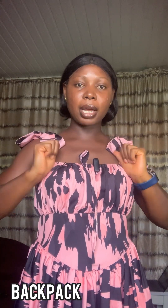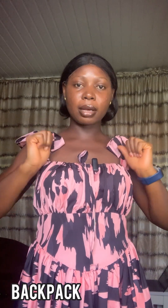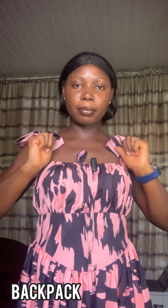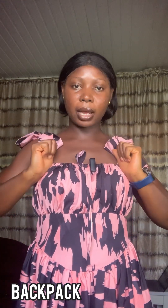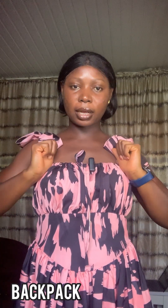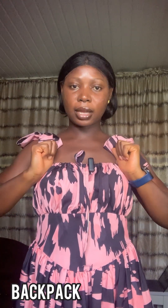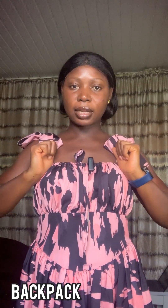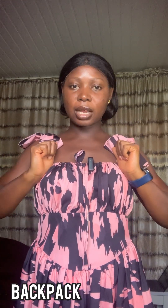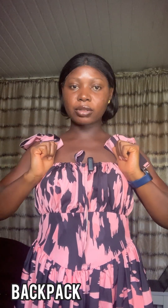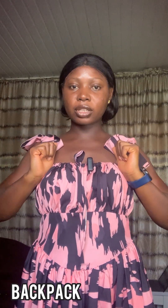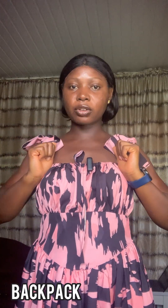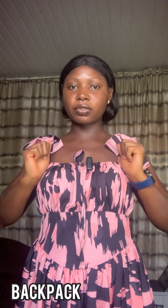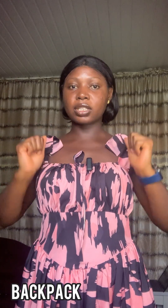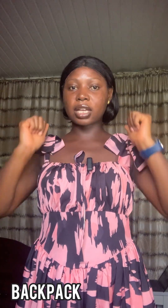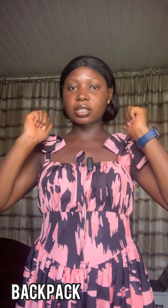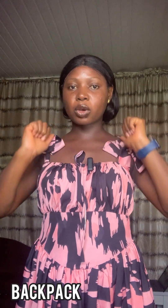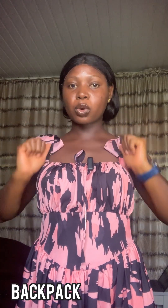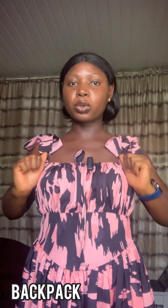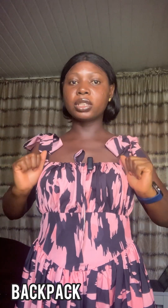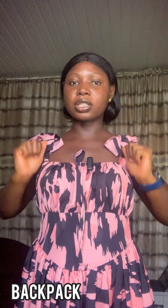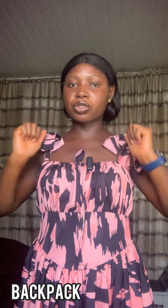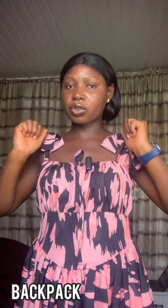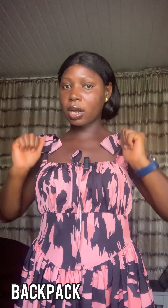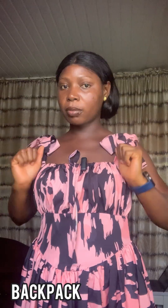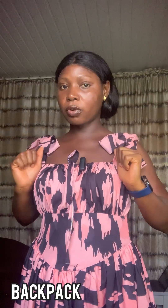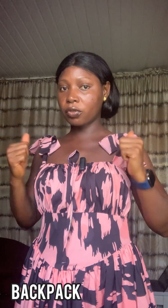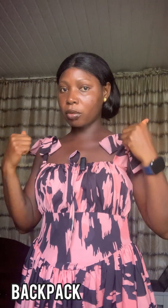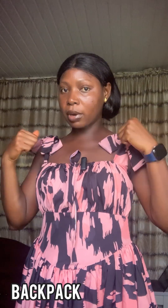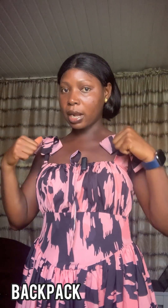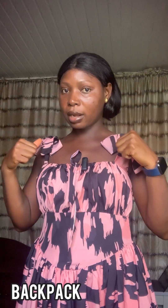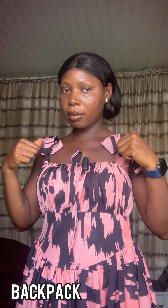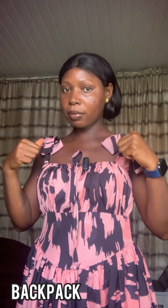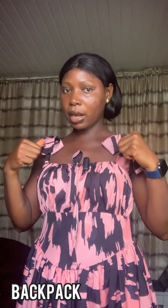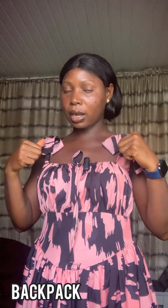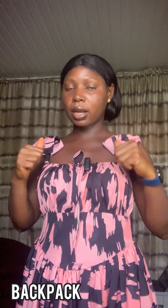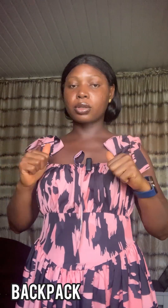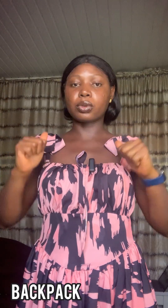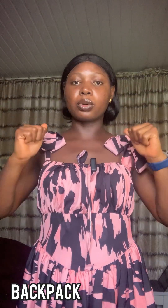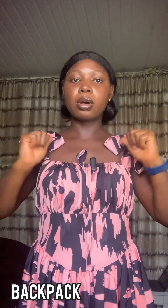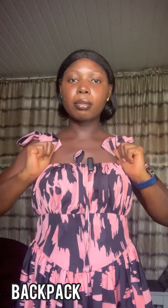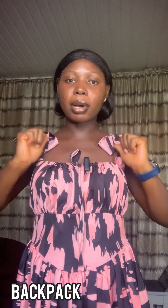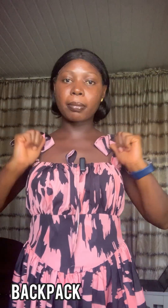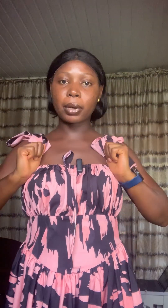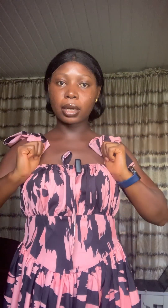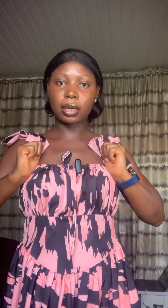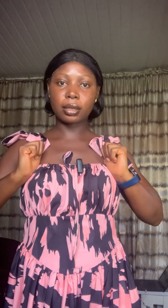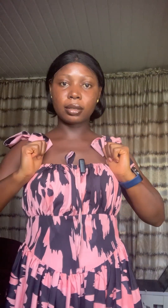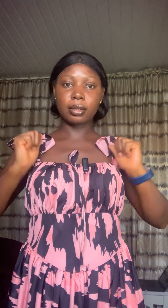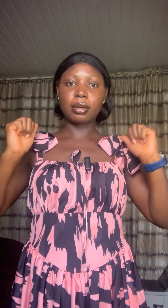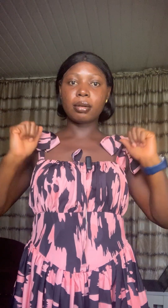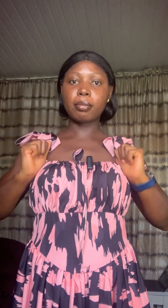Backpack. Now think of these as holding the strap of your backpack. So backpack.